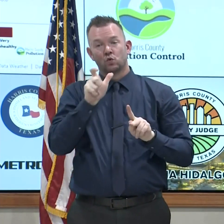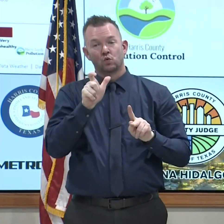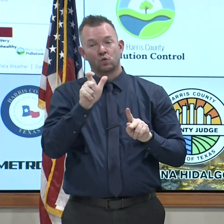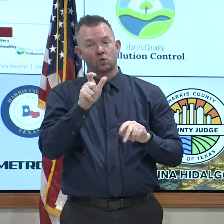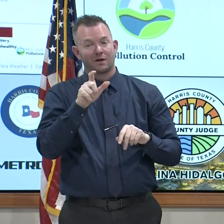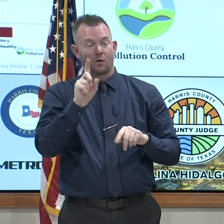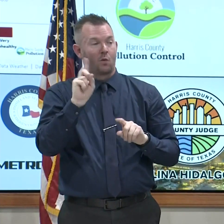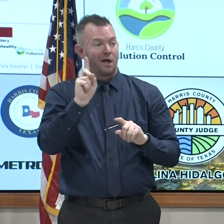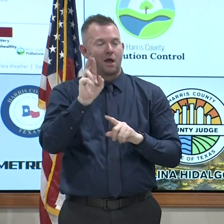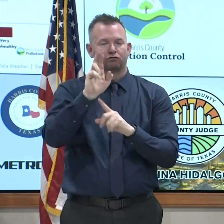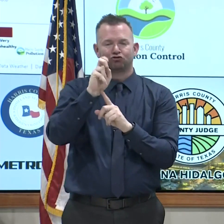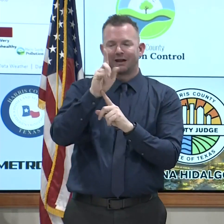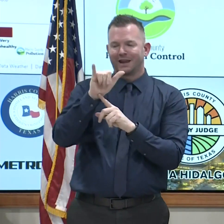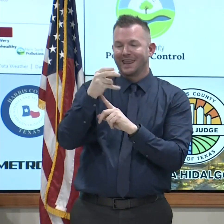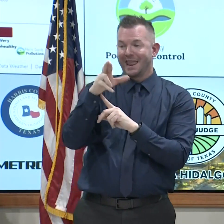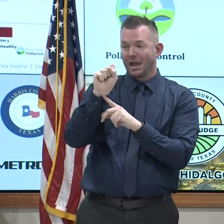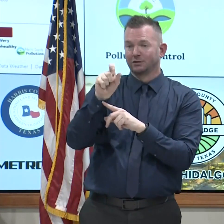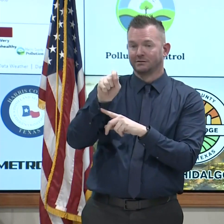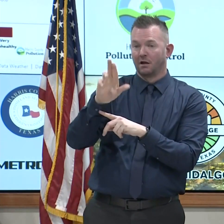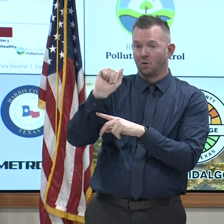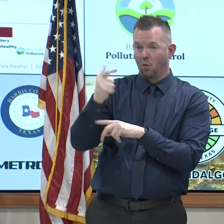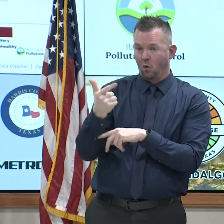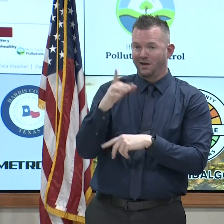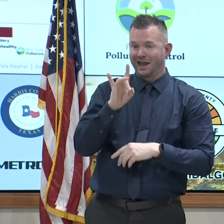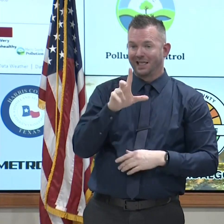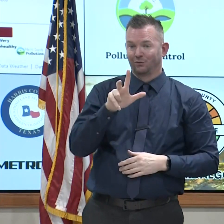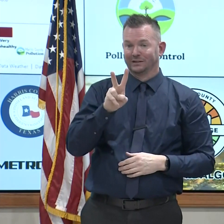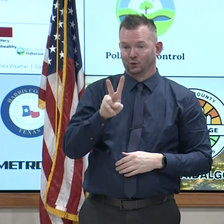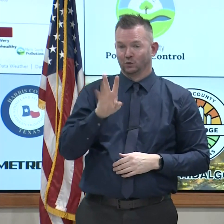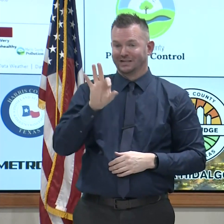readyharris.org or by calling